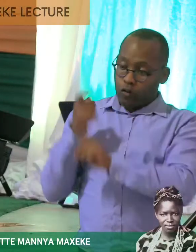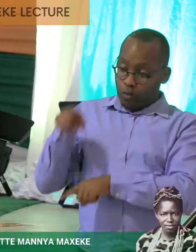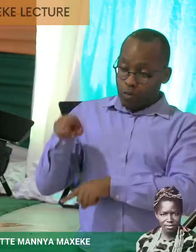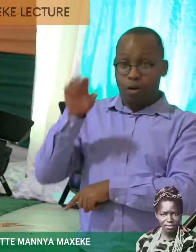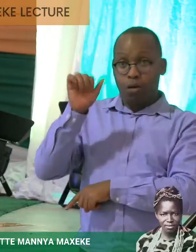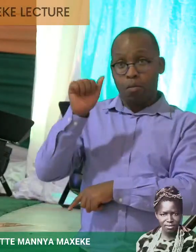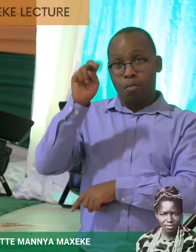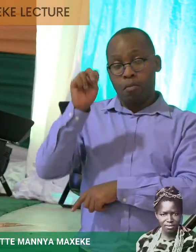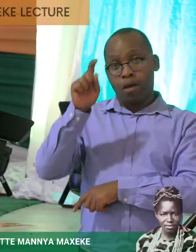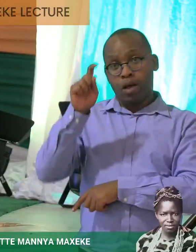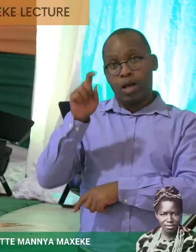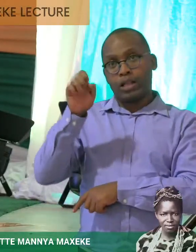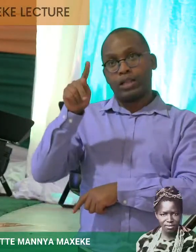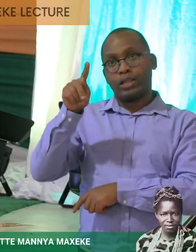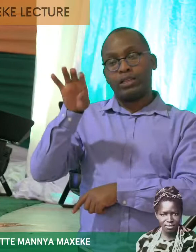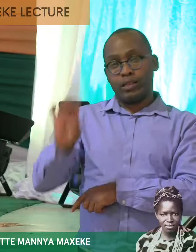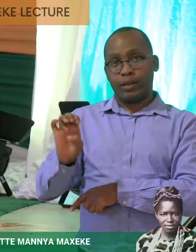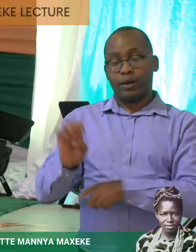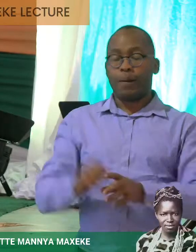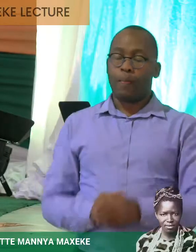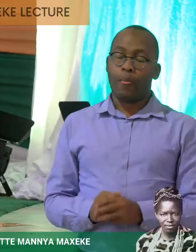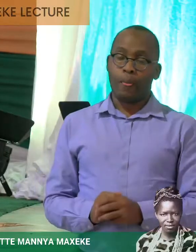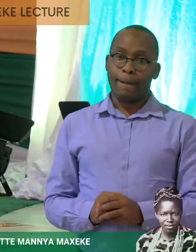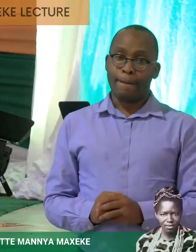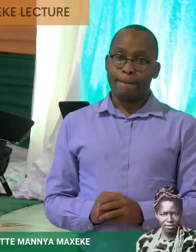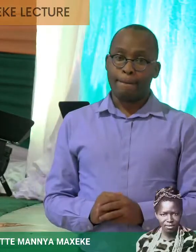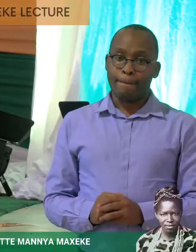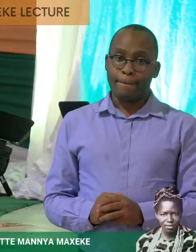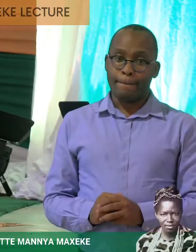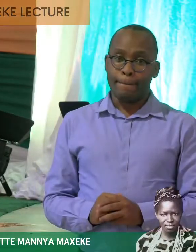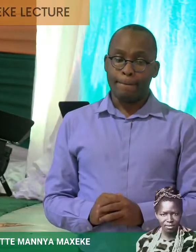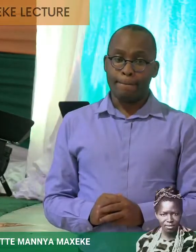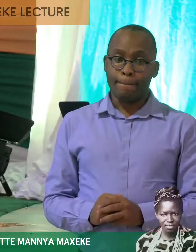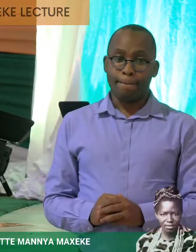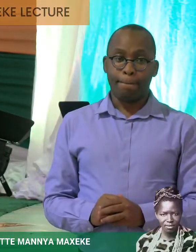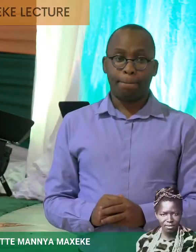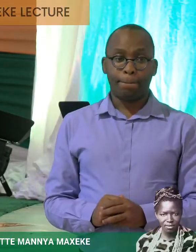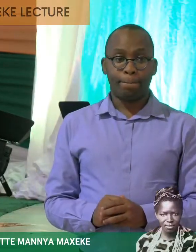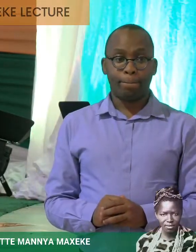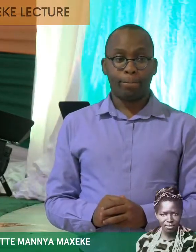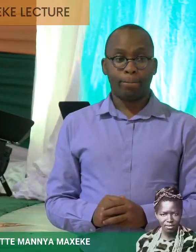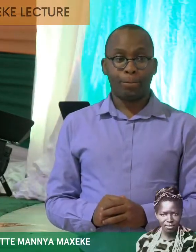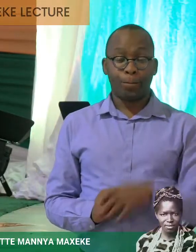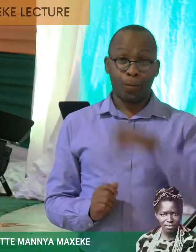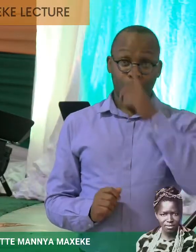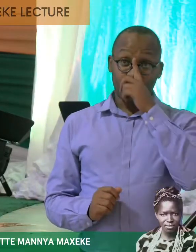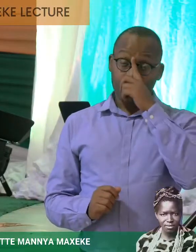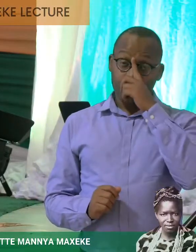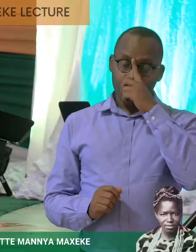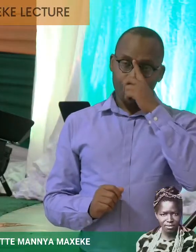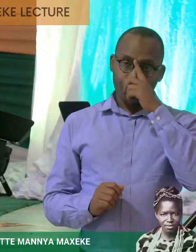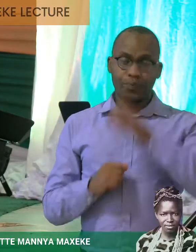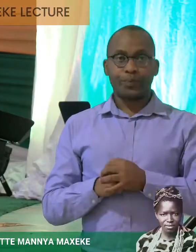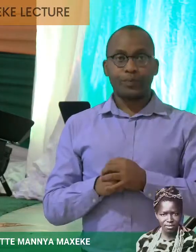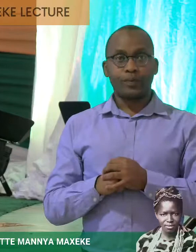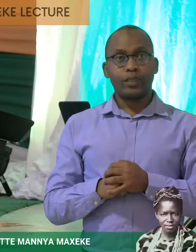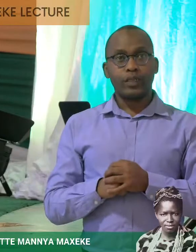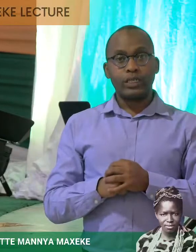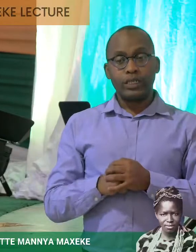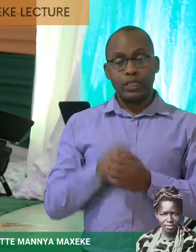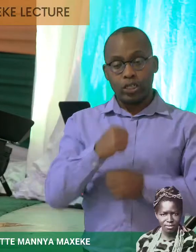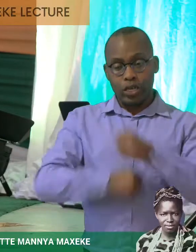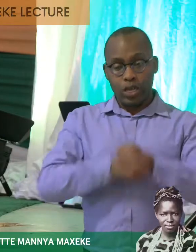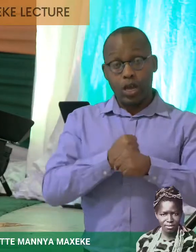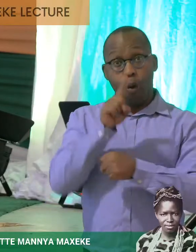icon. When the African leadership quote met in 1912 to discuss the